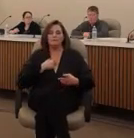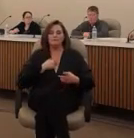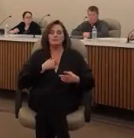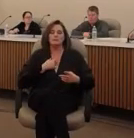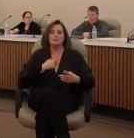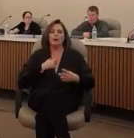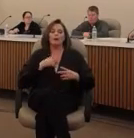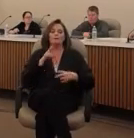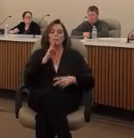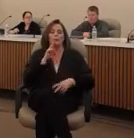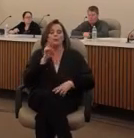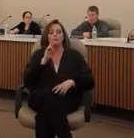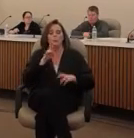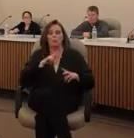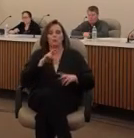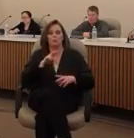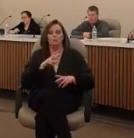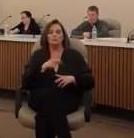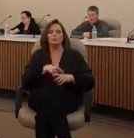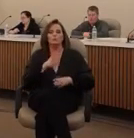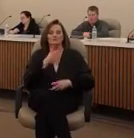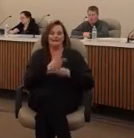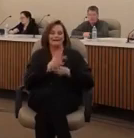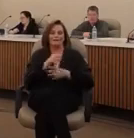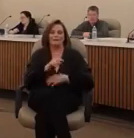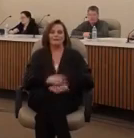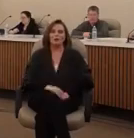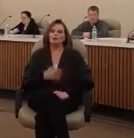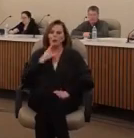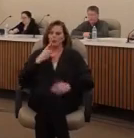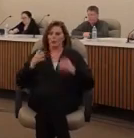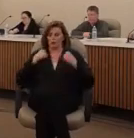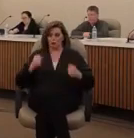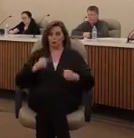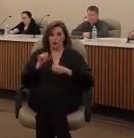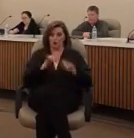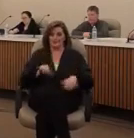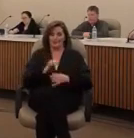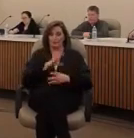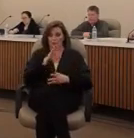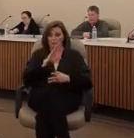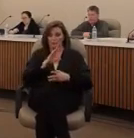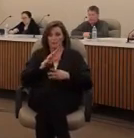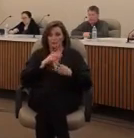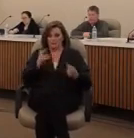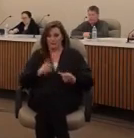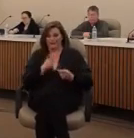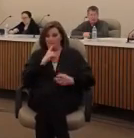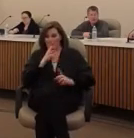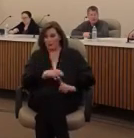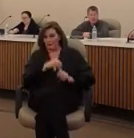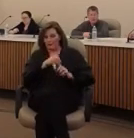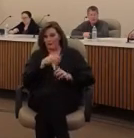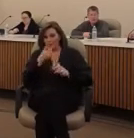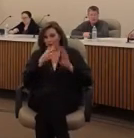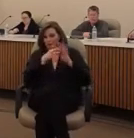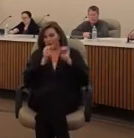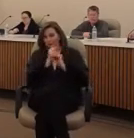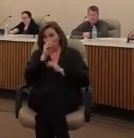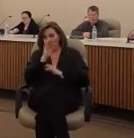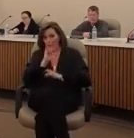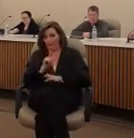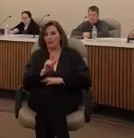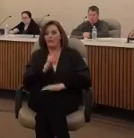So basically, there are strong standards in place, especially when you're cleaning up something that is oil-based,